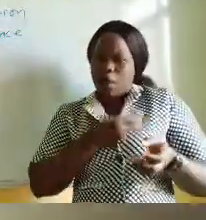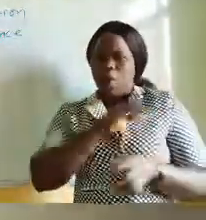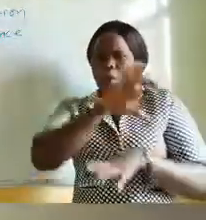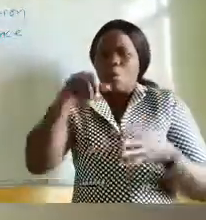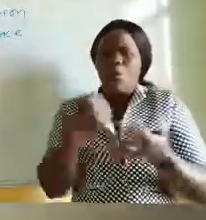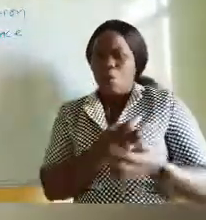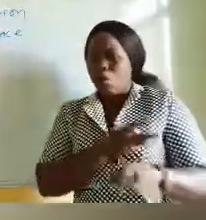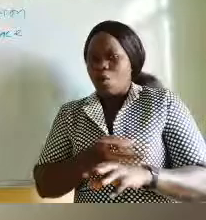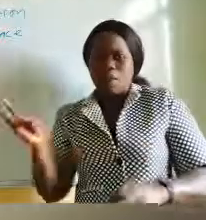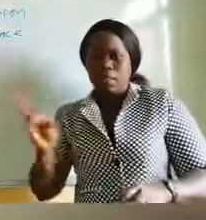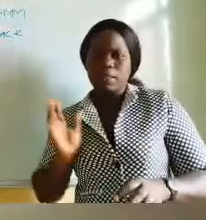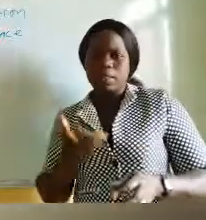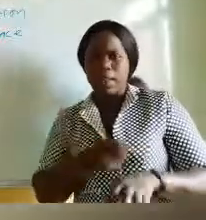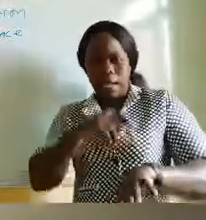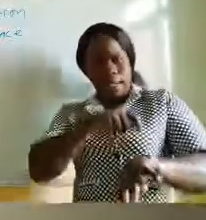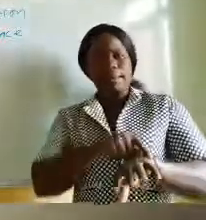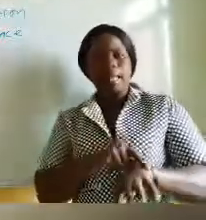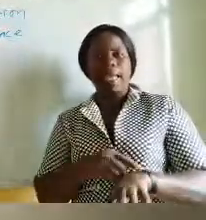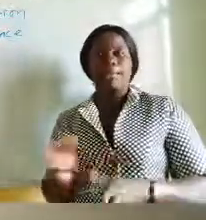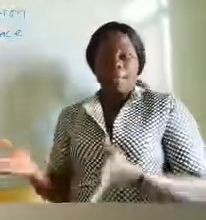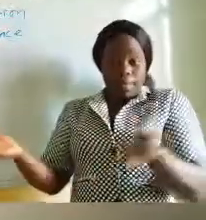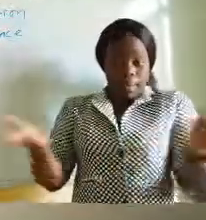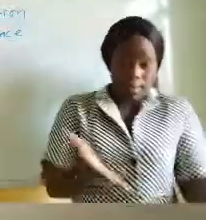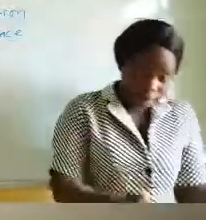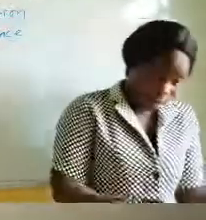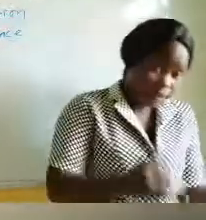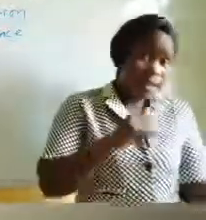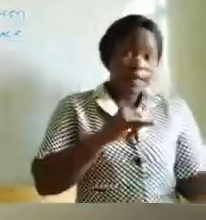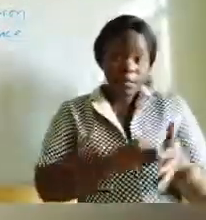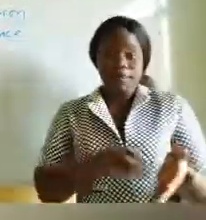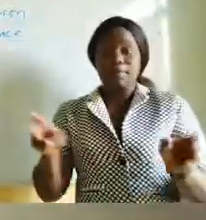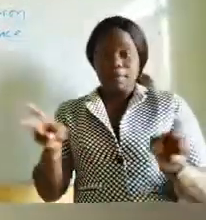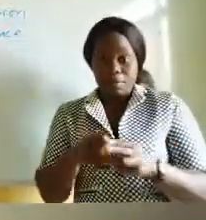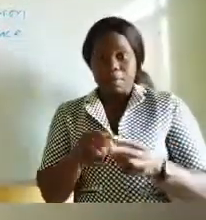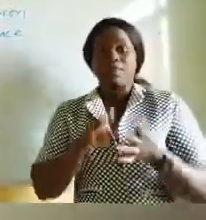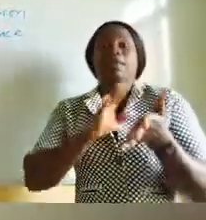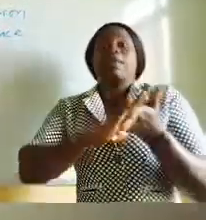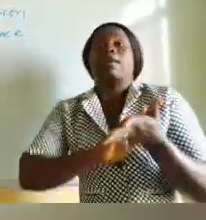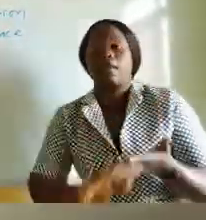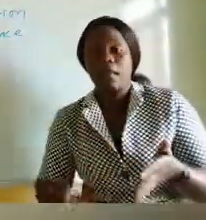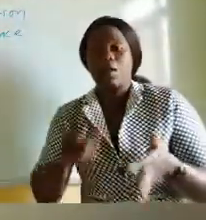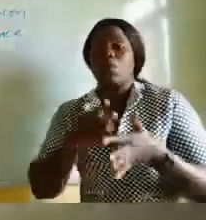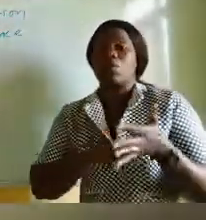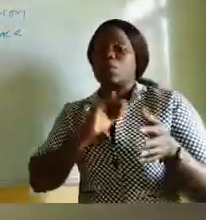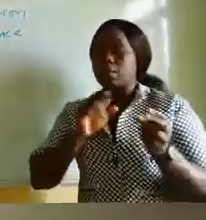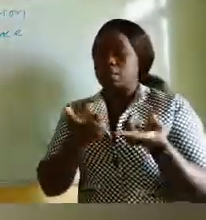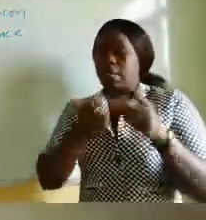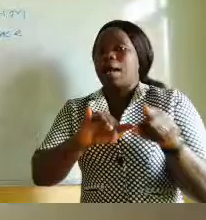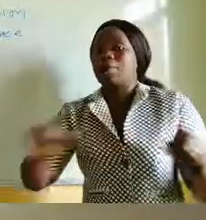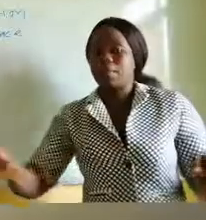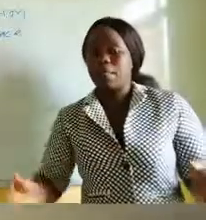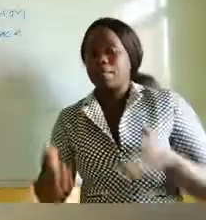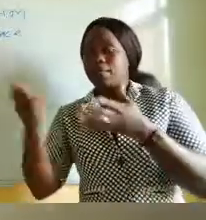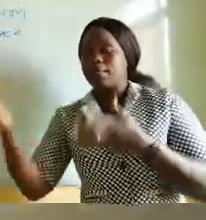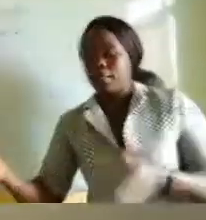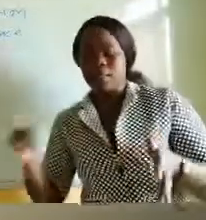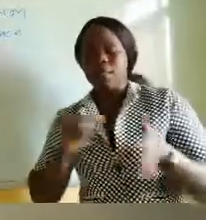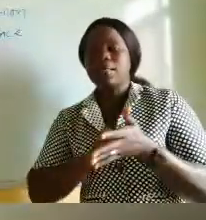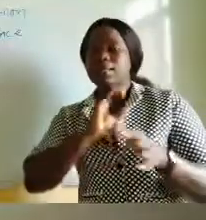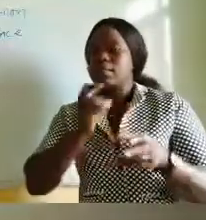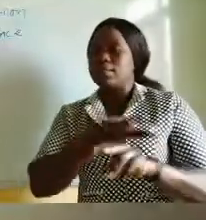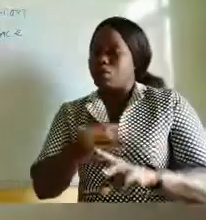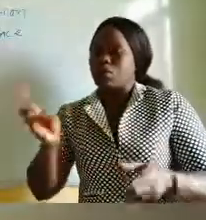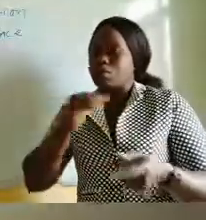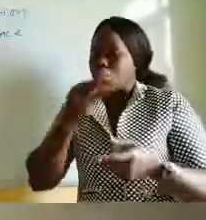here? We all know. It is obvious. Everyone knows that. What is happening there is a waste of time. So you don't have to